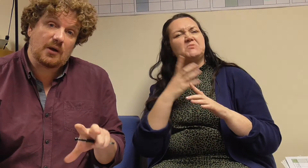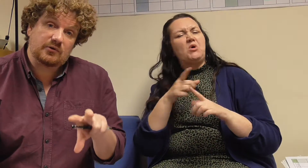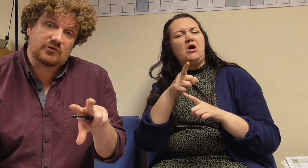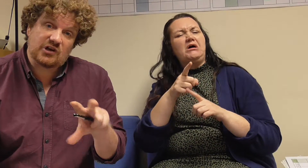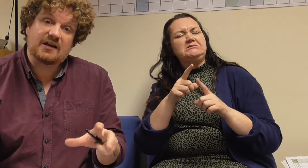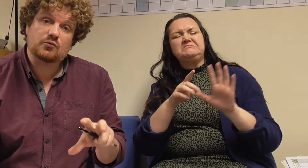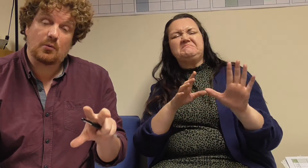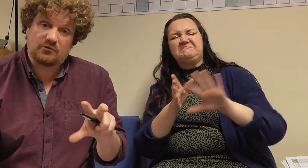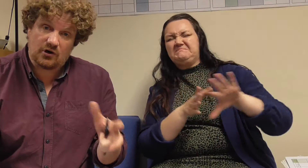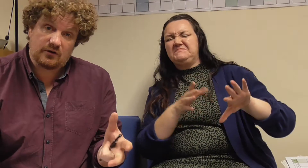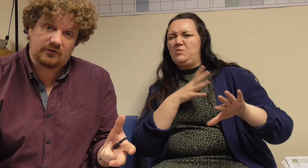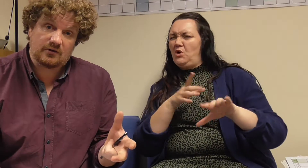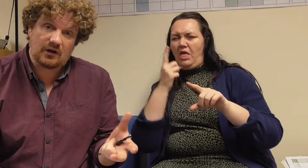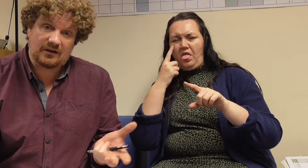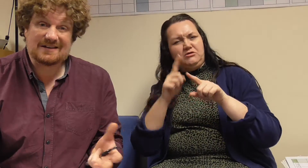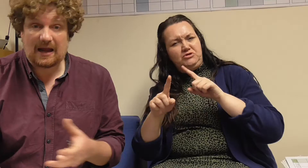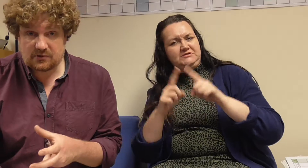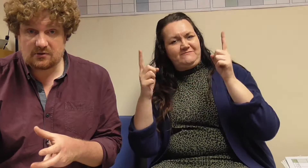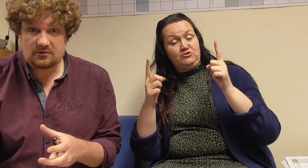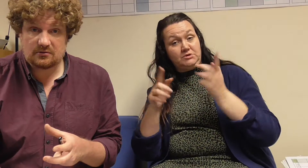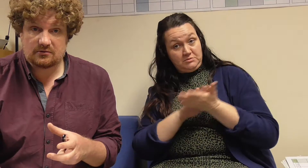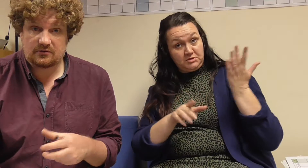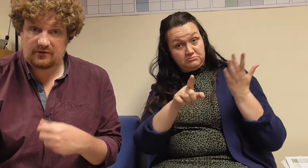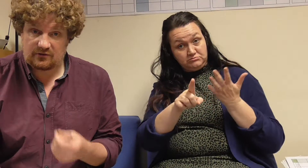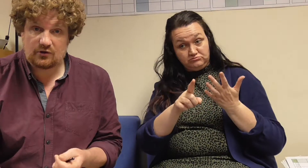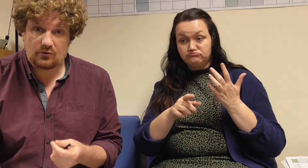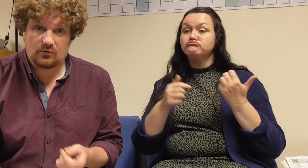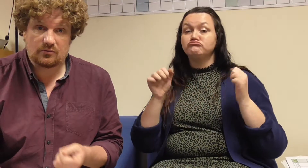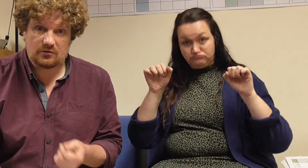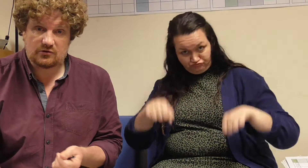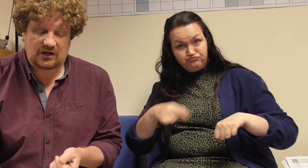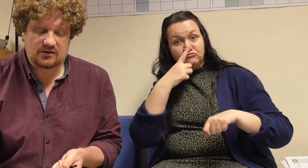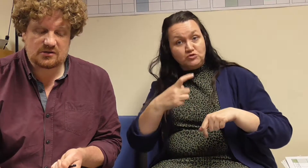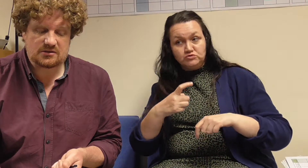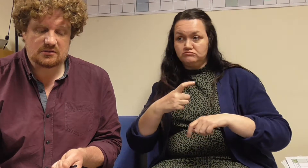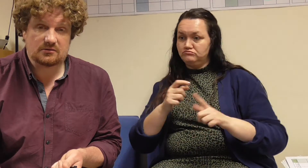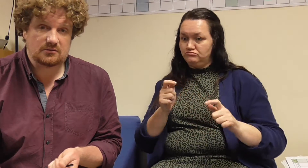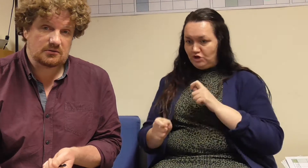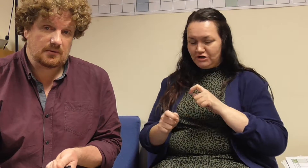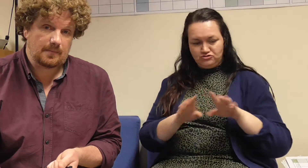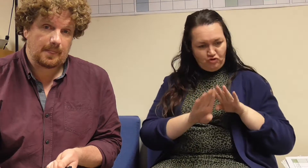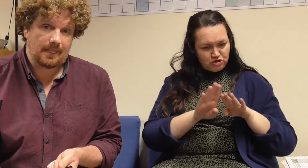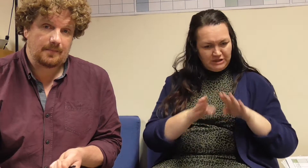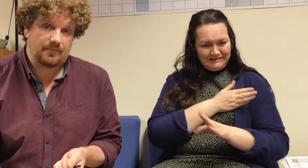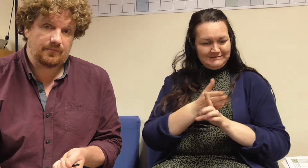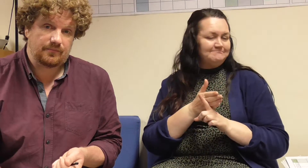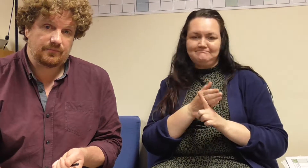Were you able to change what we'd rehearsed and adapt to these new challenges?